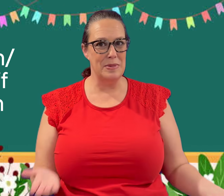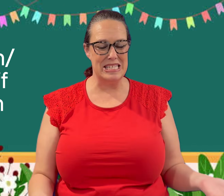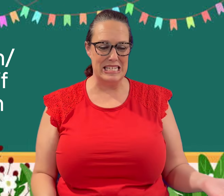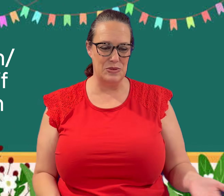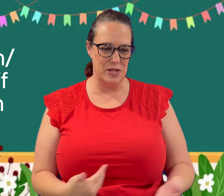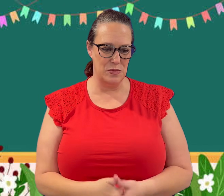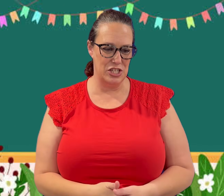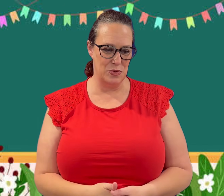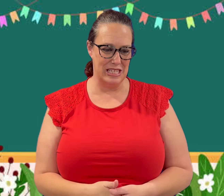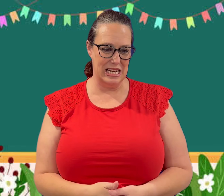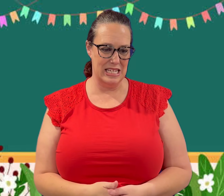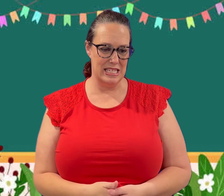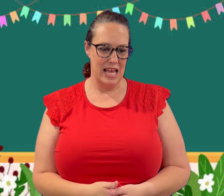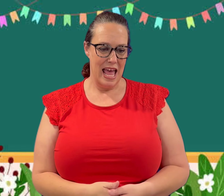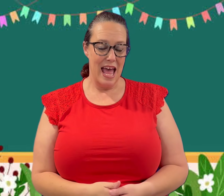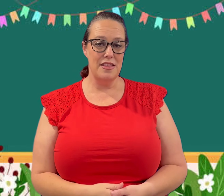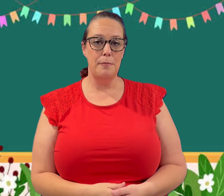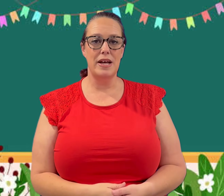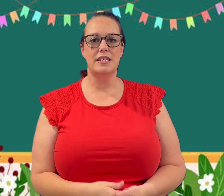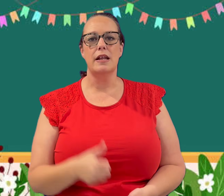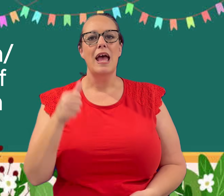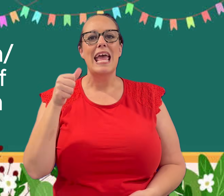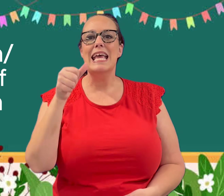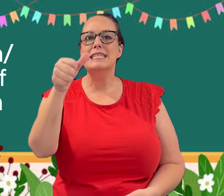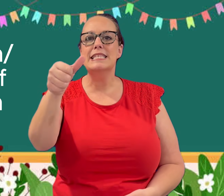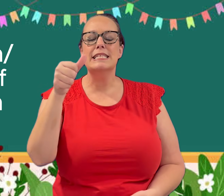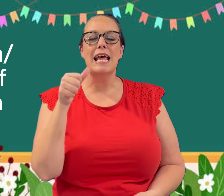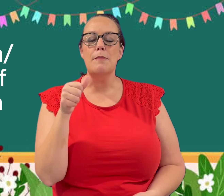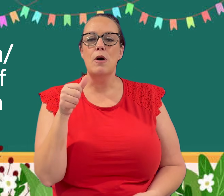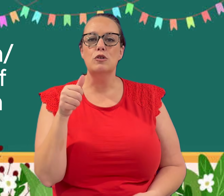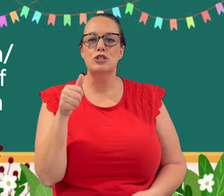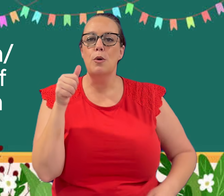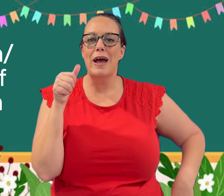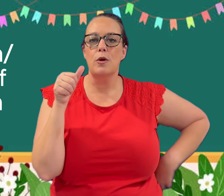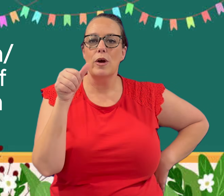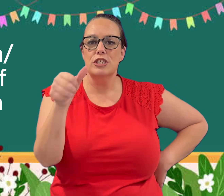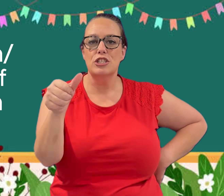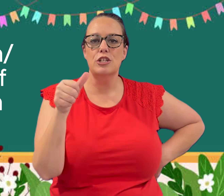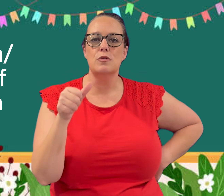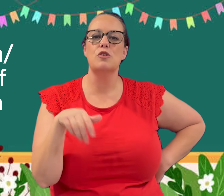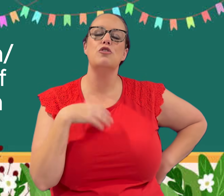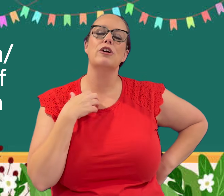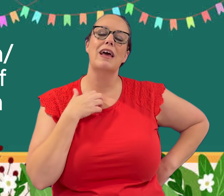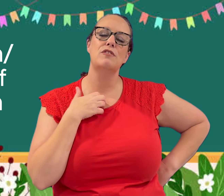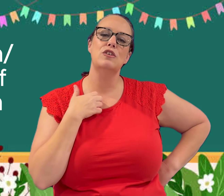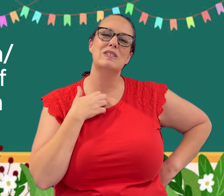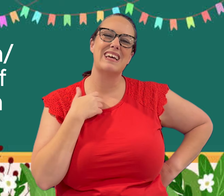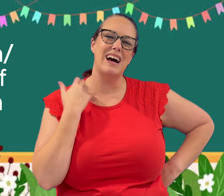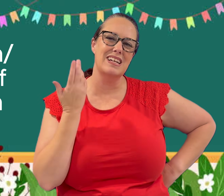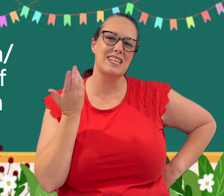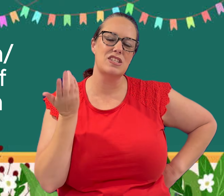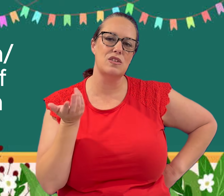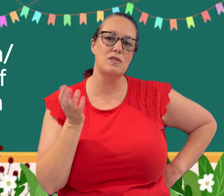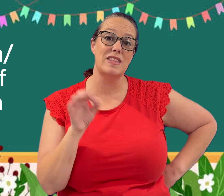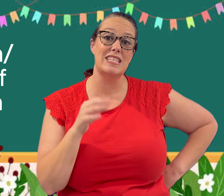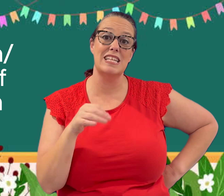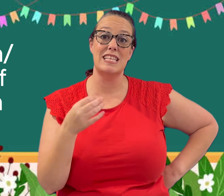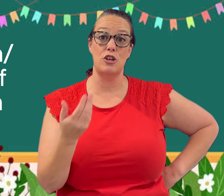sense ones, which is really nice. And then button. It's the same motion no matter what you do. So you're going to have to use the context clues of the sentence that you're